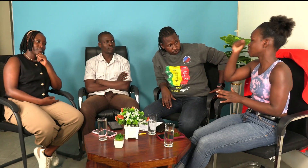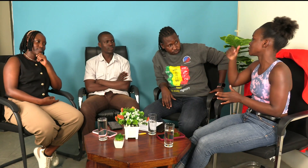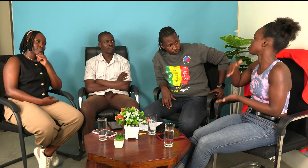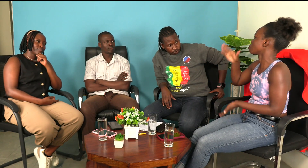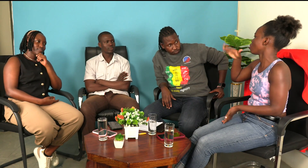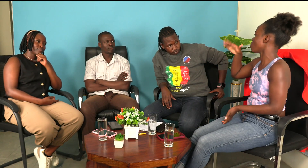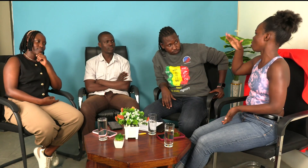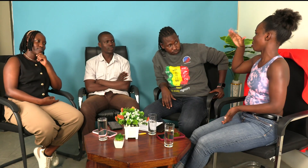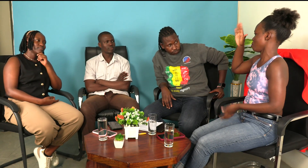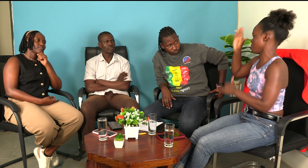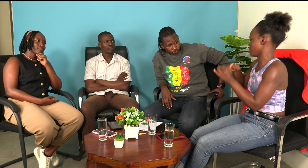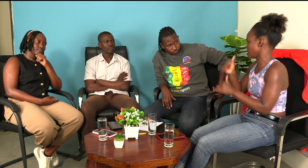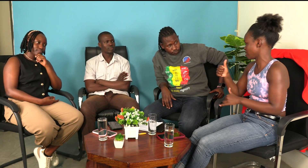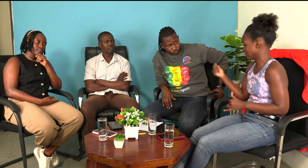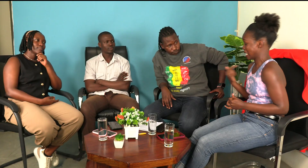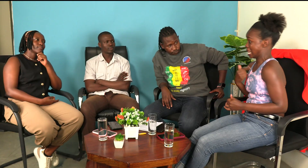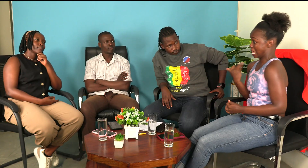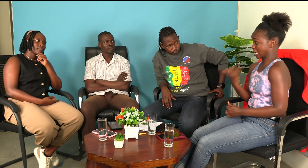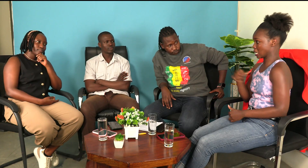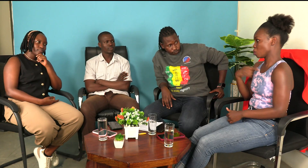economy Mm. and politics are quite higher.